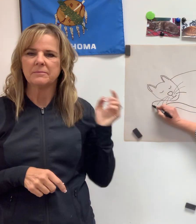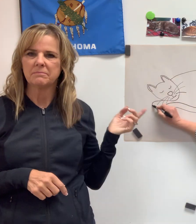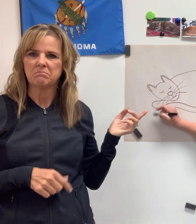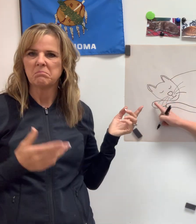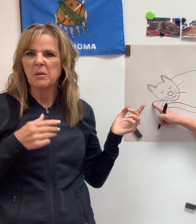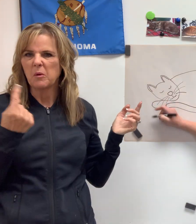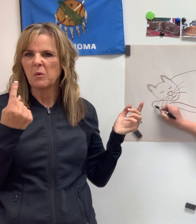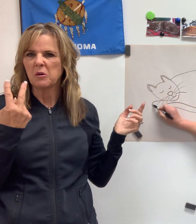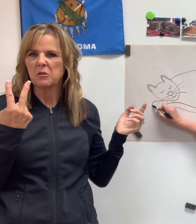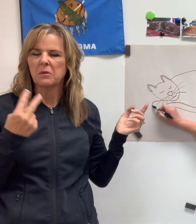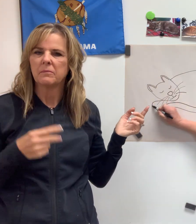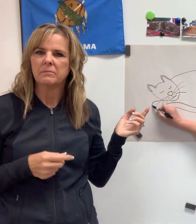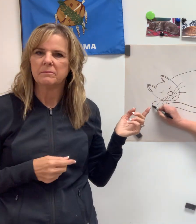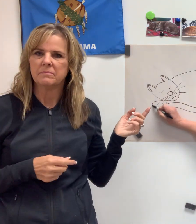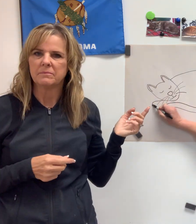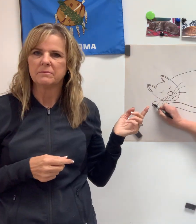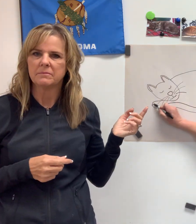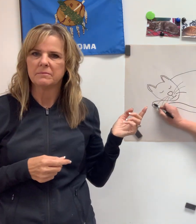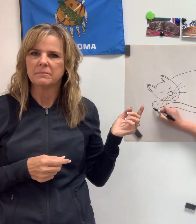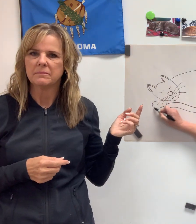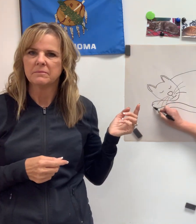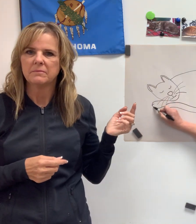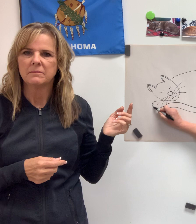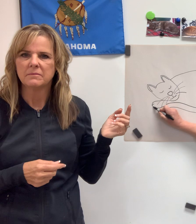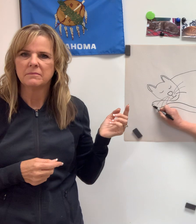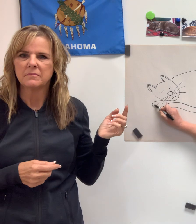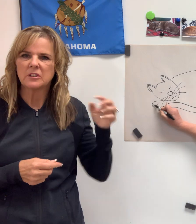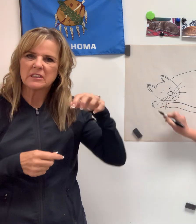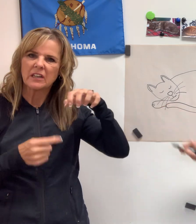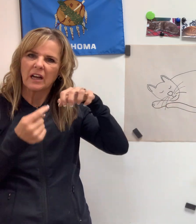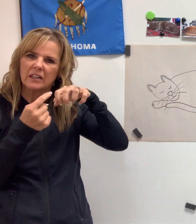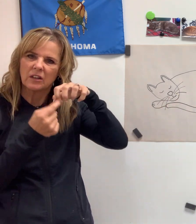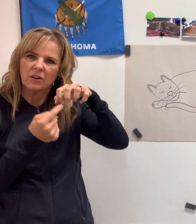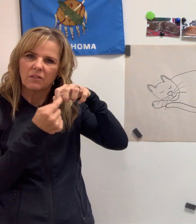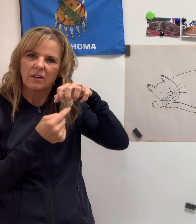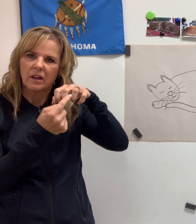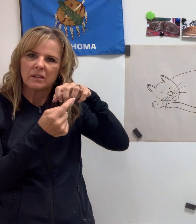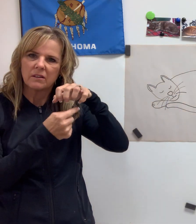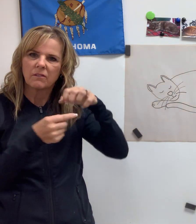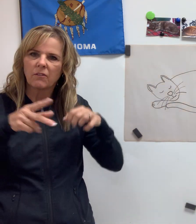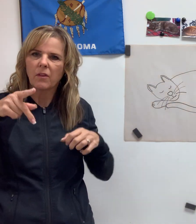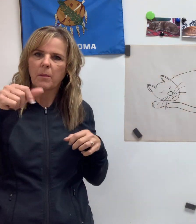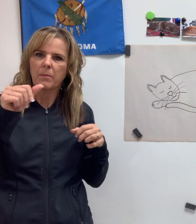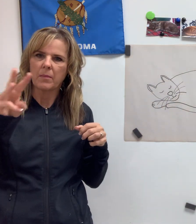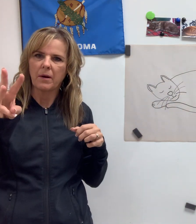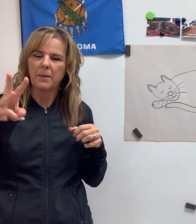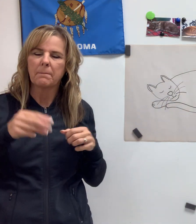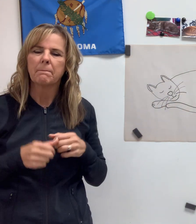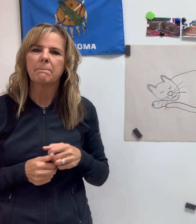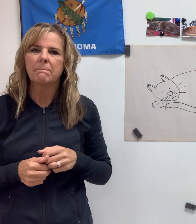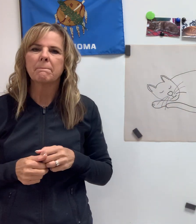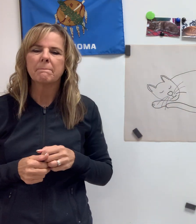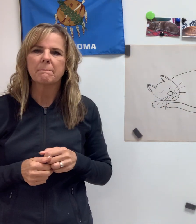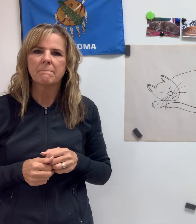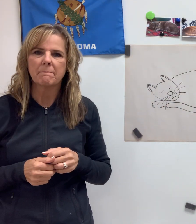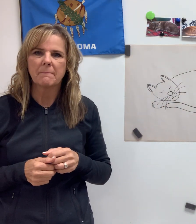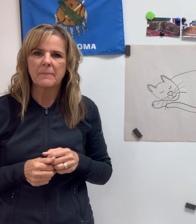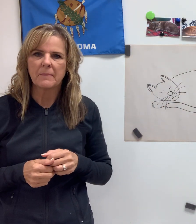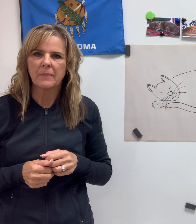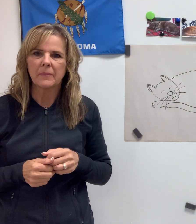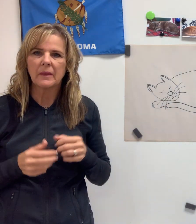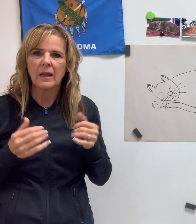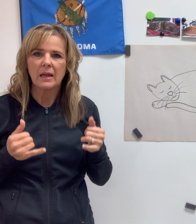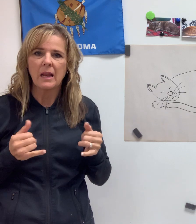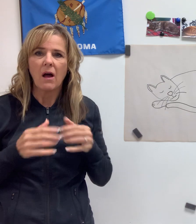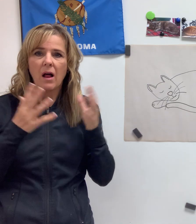one or two, but just on the very end, little tiny curved lines. Little tiny curved lines. Now,